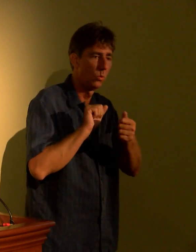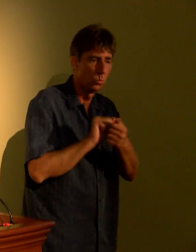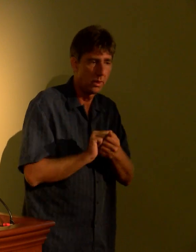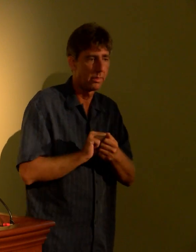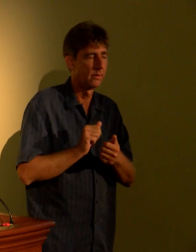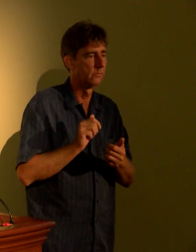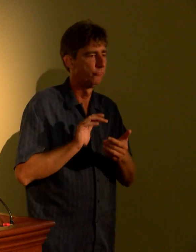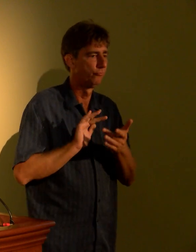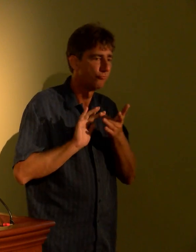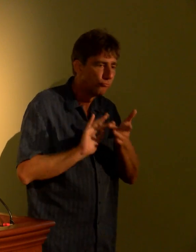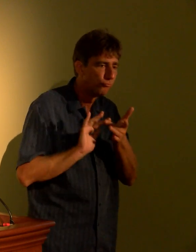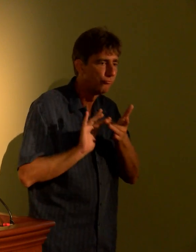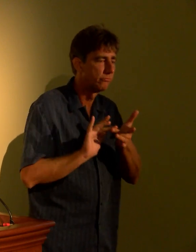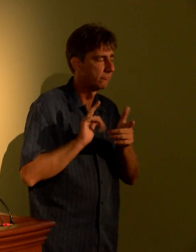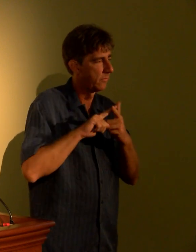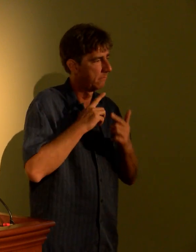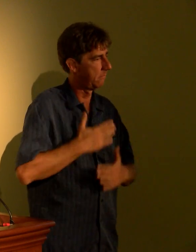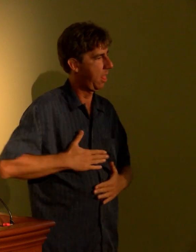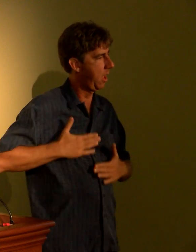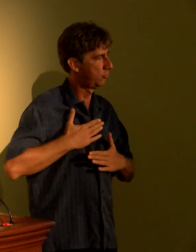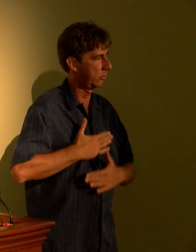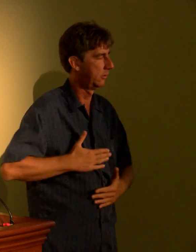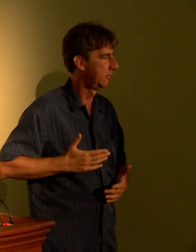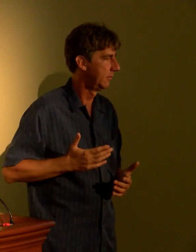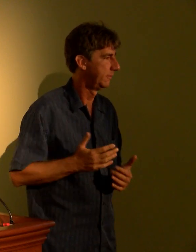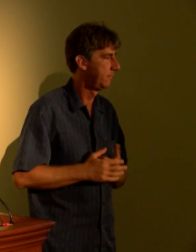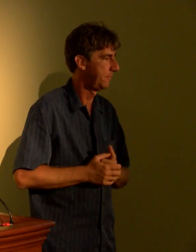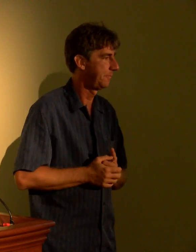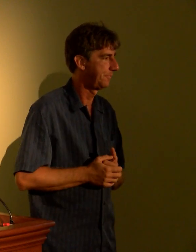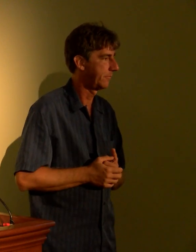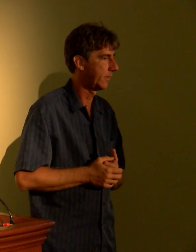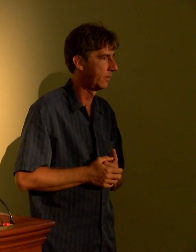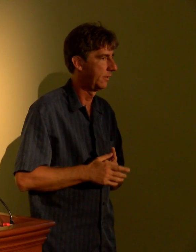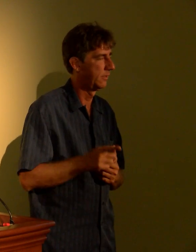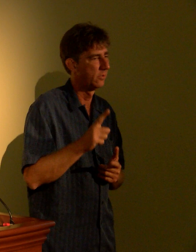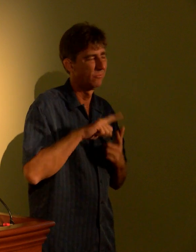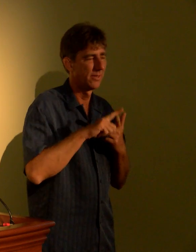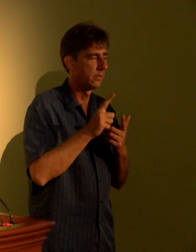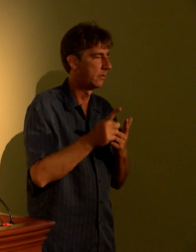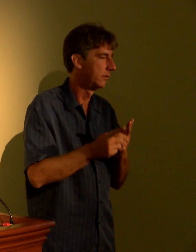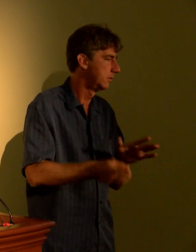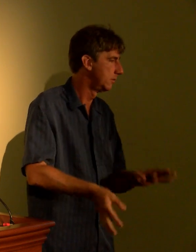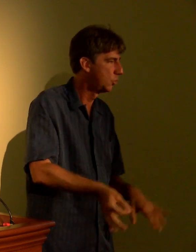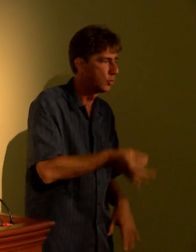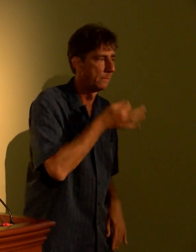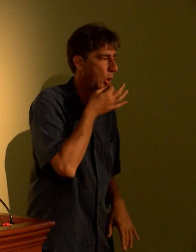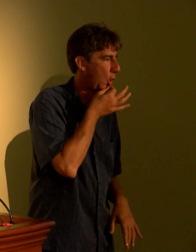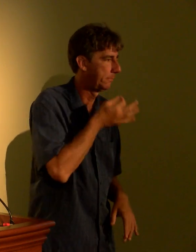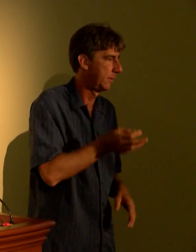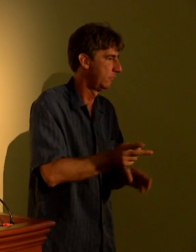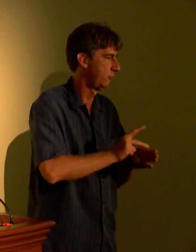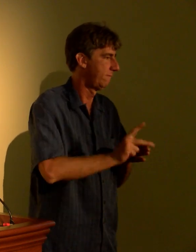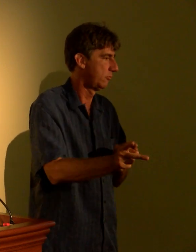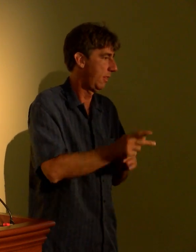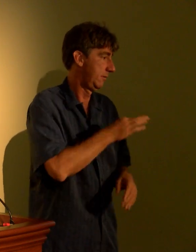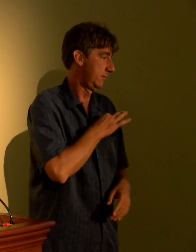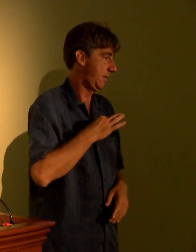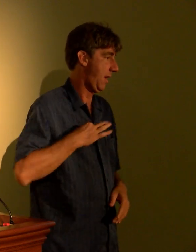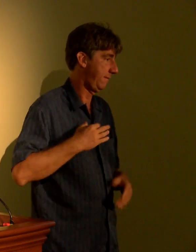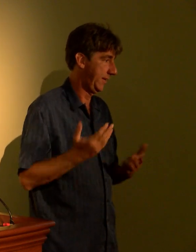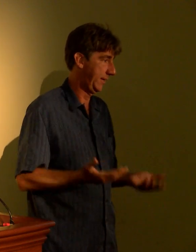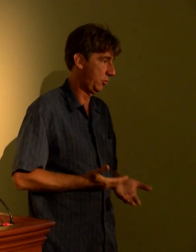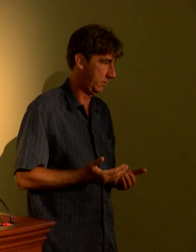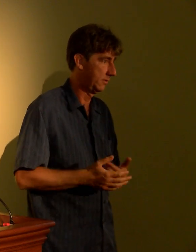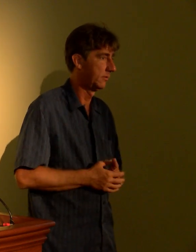mine to work with your absolutely superb professional staff here,